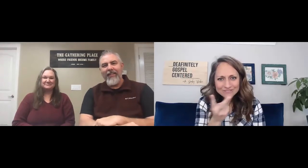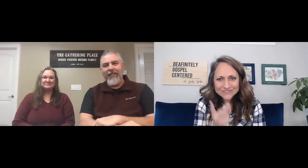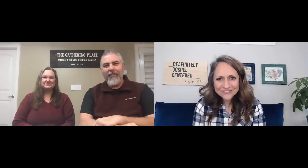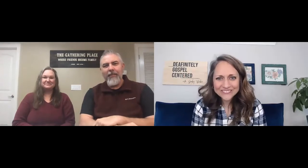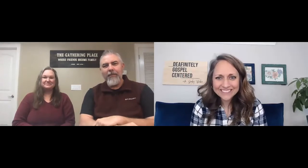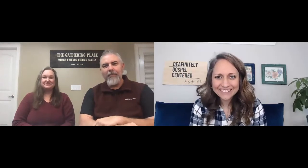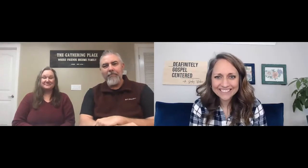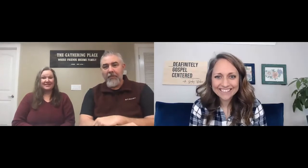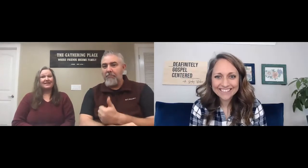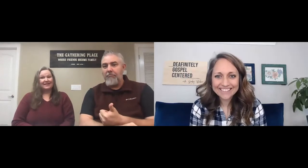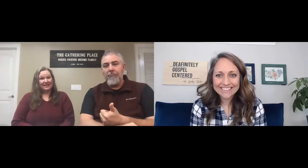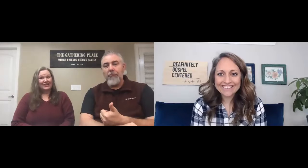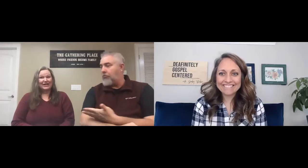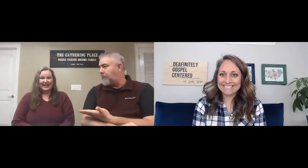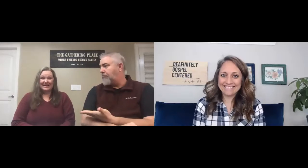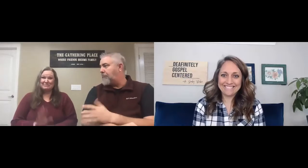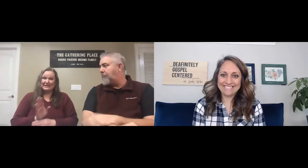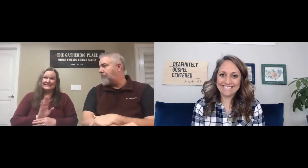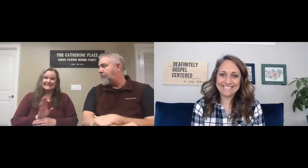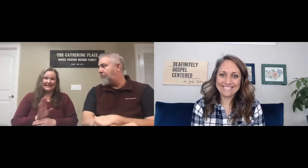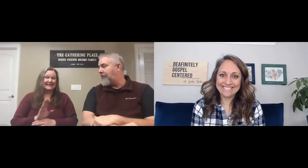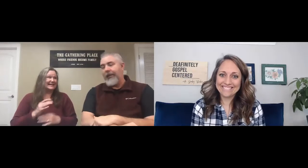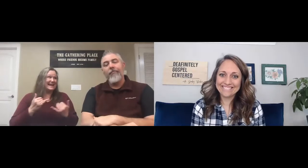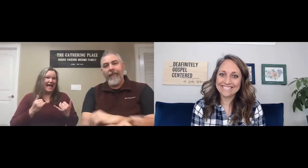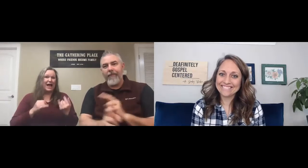doing? We're doing good. It's been a busy,